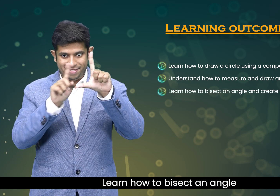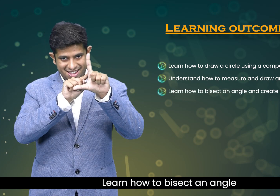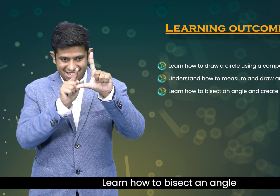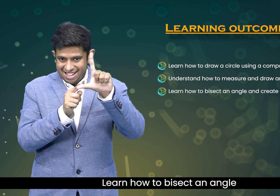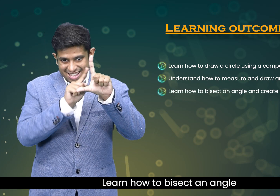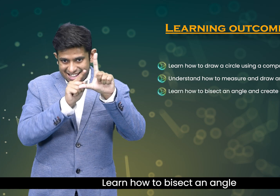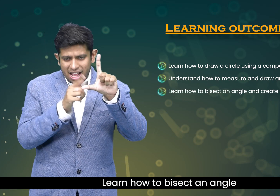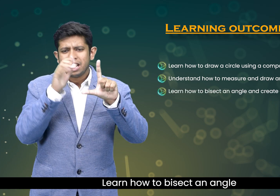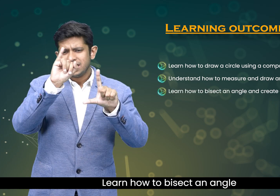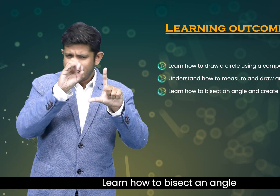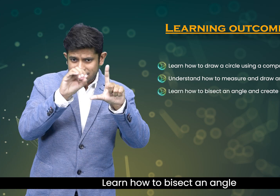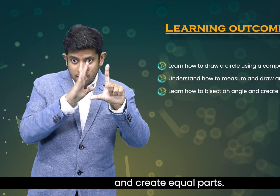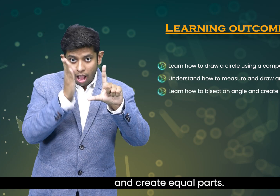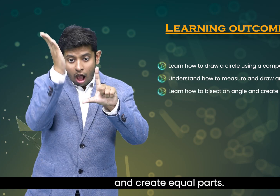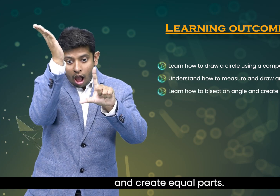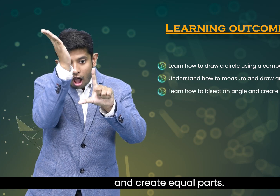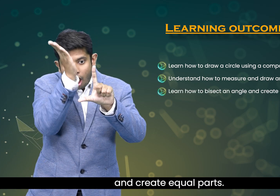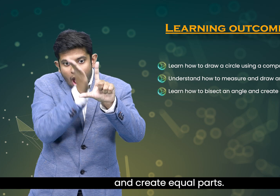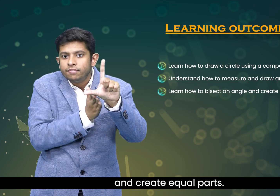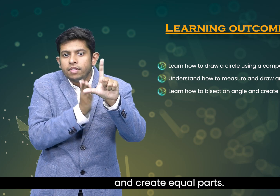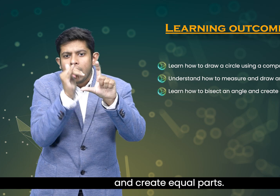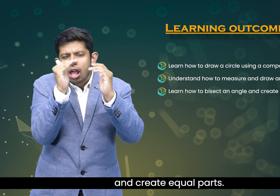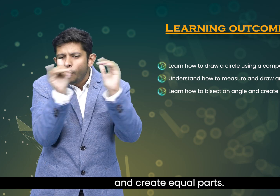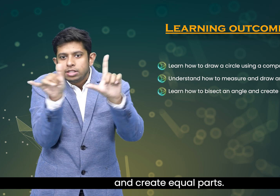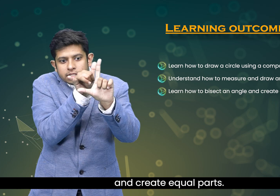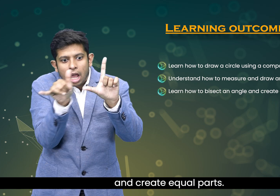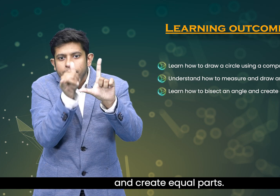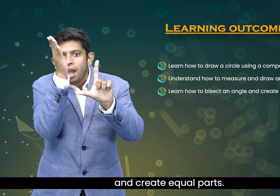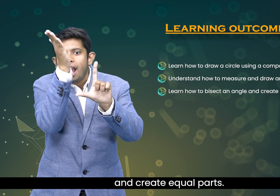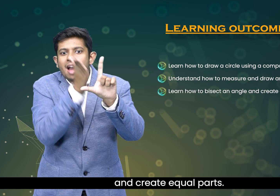Learn how to bisect an angle and create equal parts.